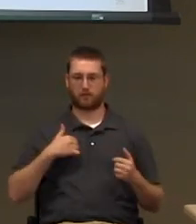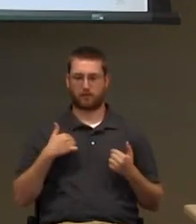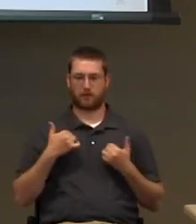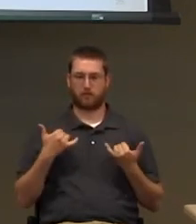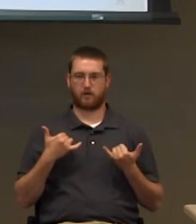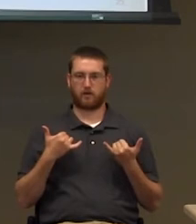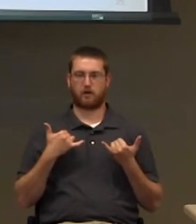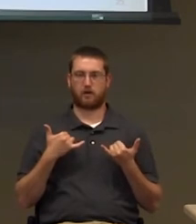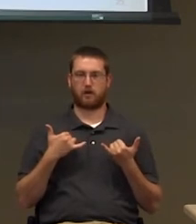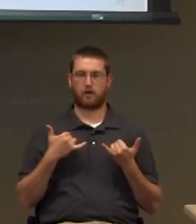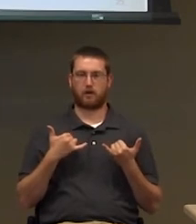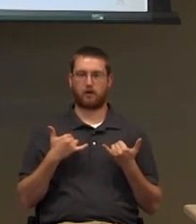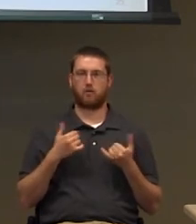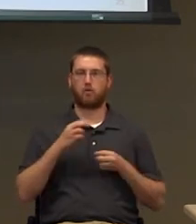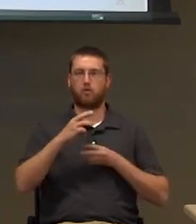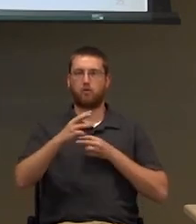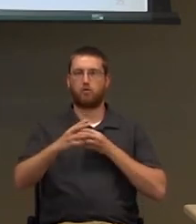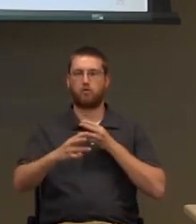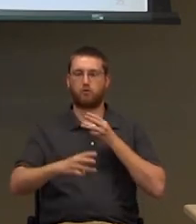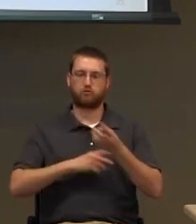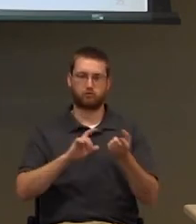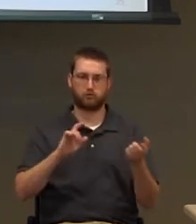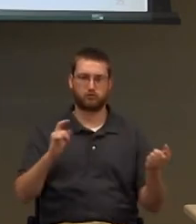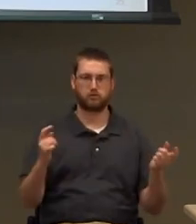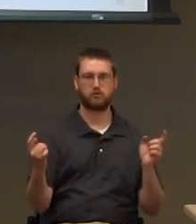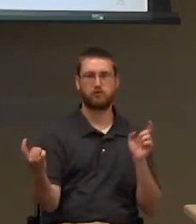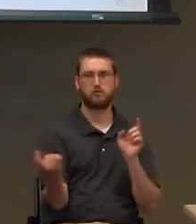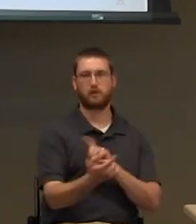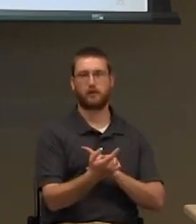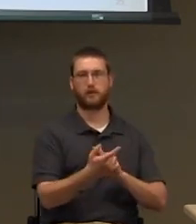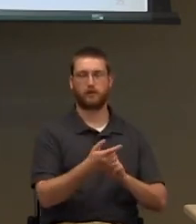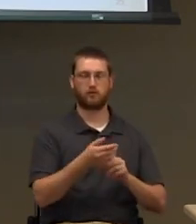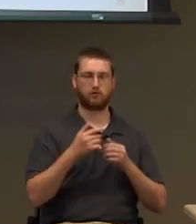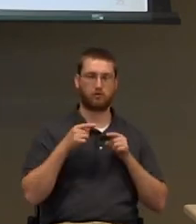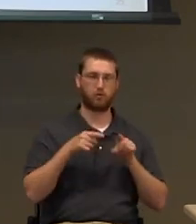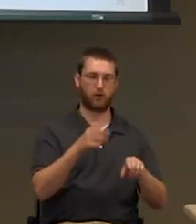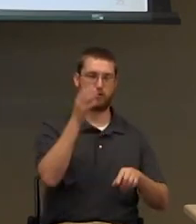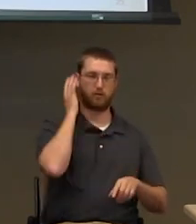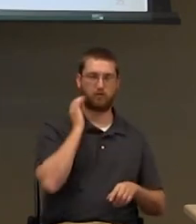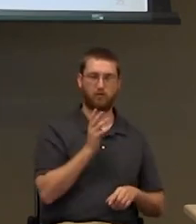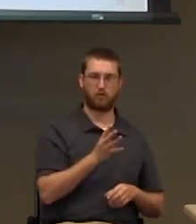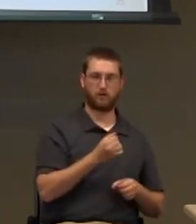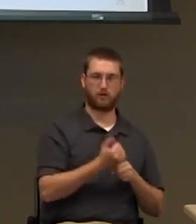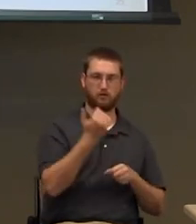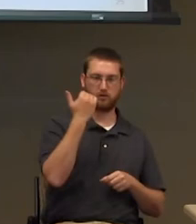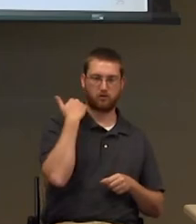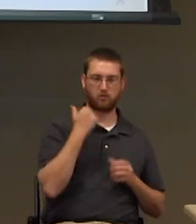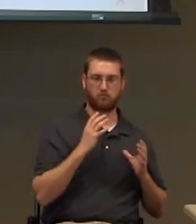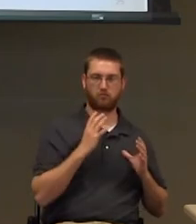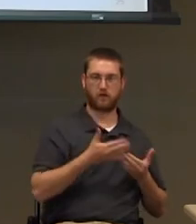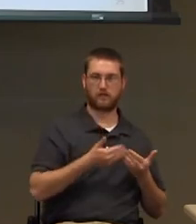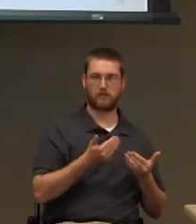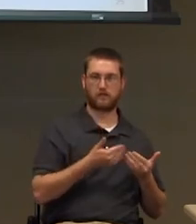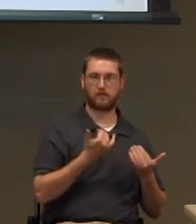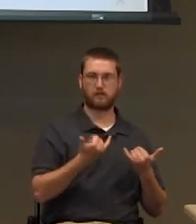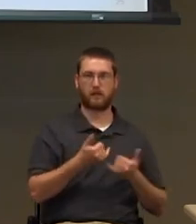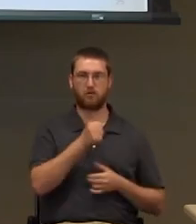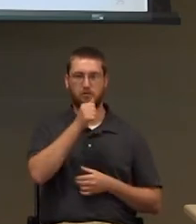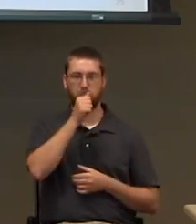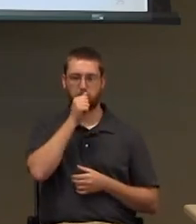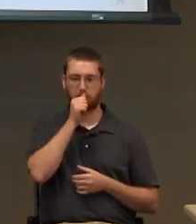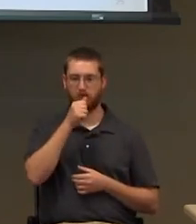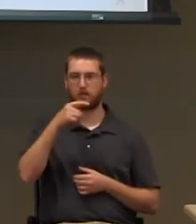get done, and that the world has changed, and the way they used to do things isn't as easy to do it anymore, and we need a public-private partnership to